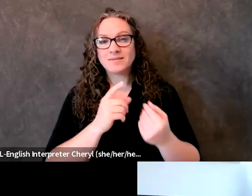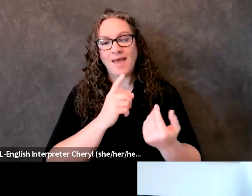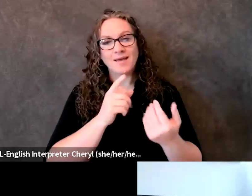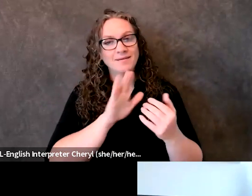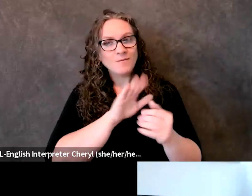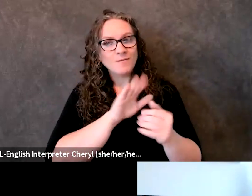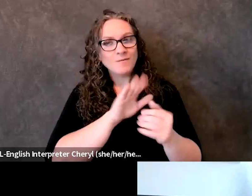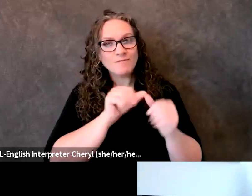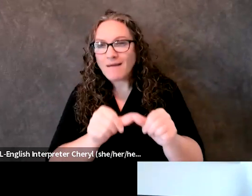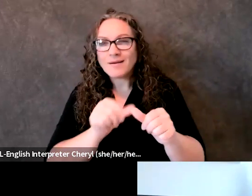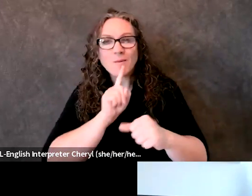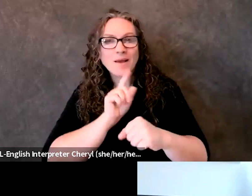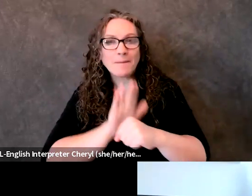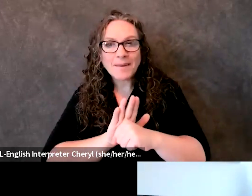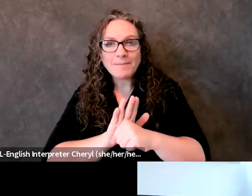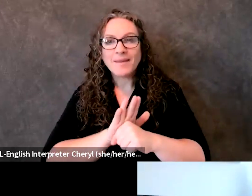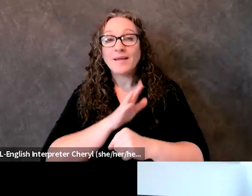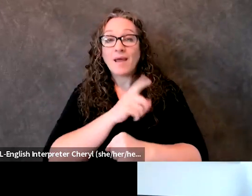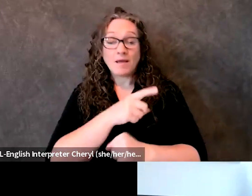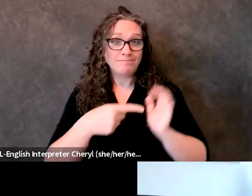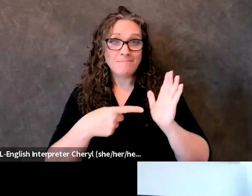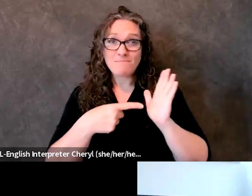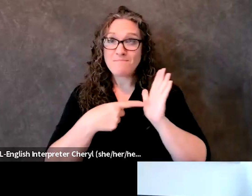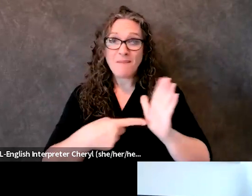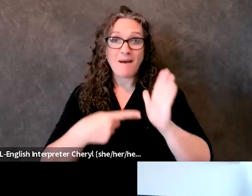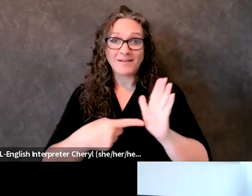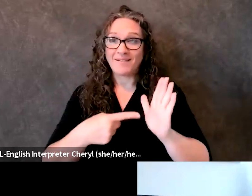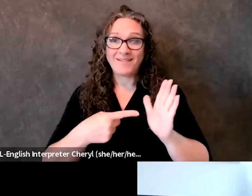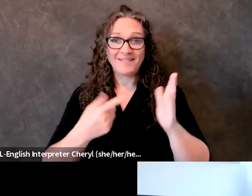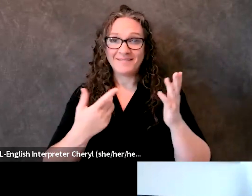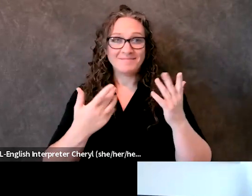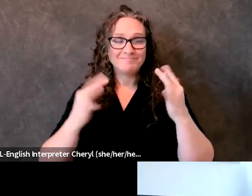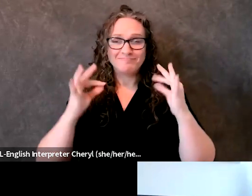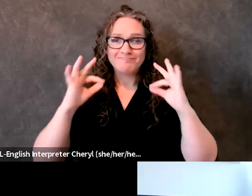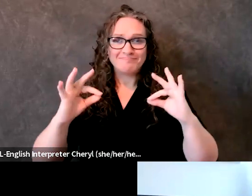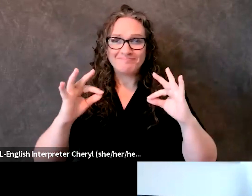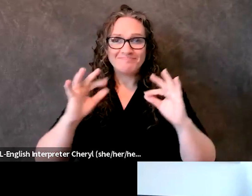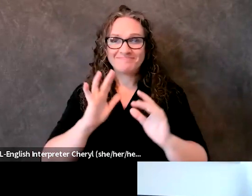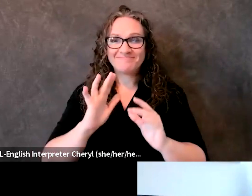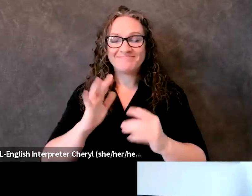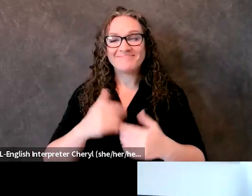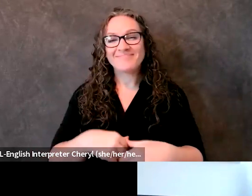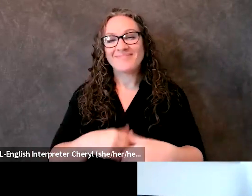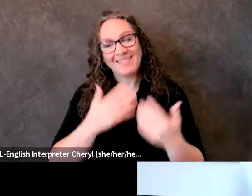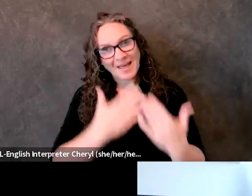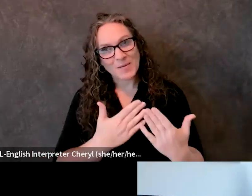commitment and modeling the way. So thank you very much.